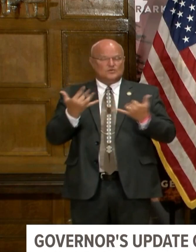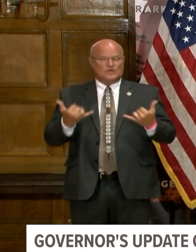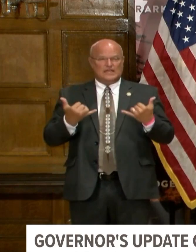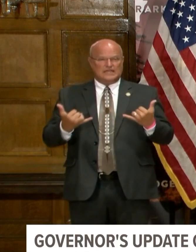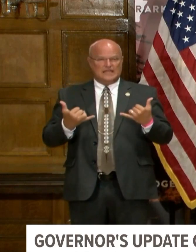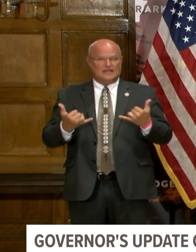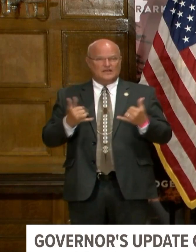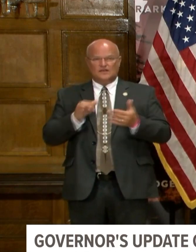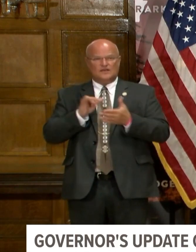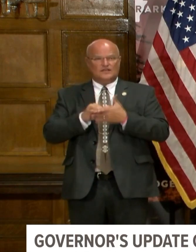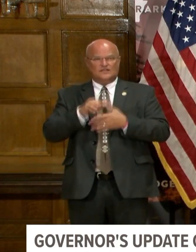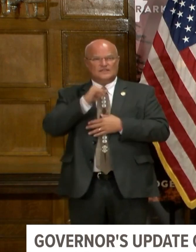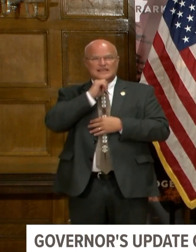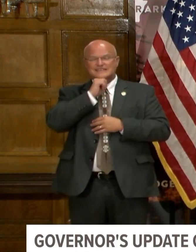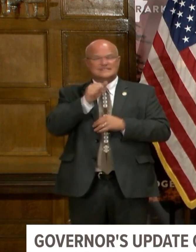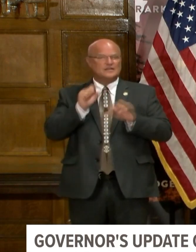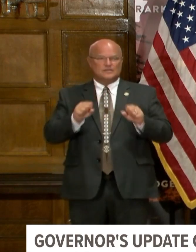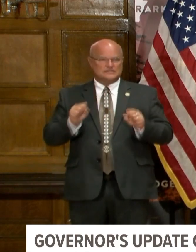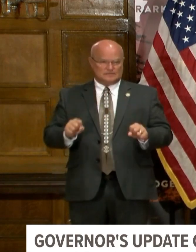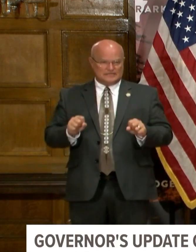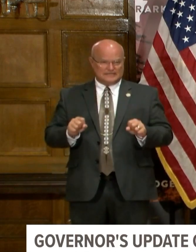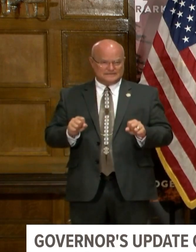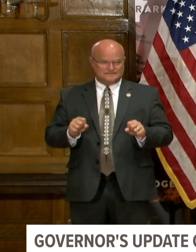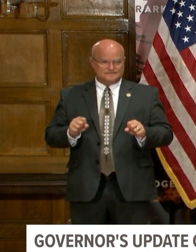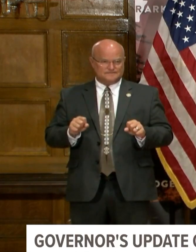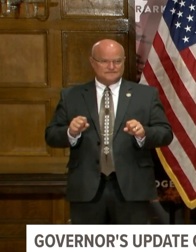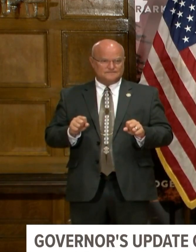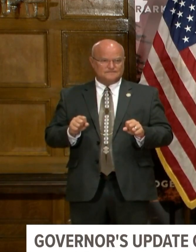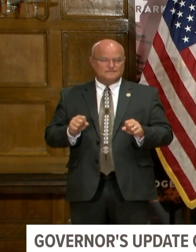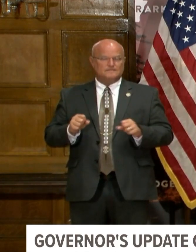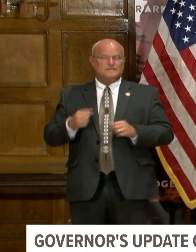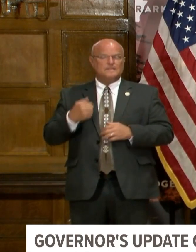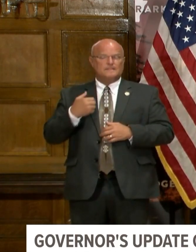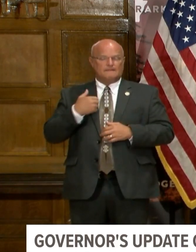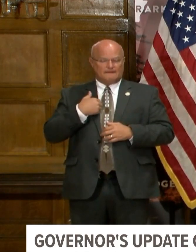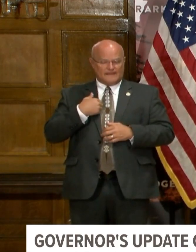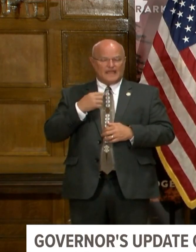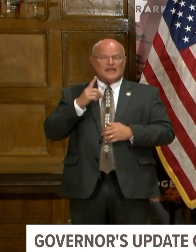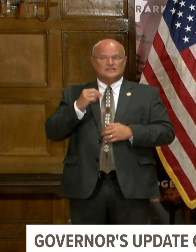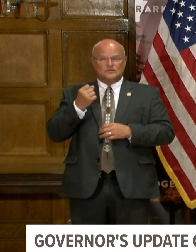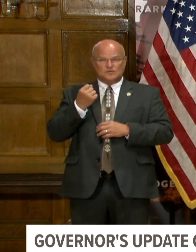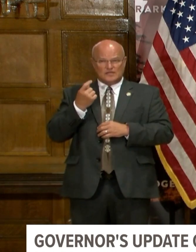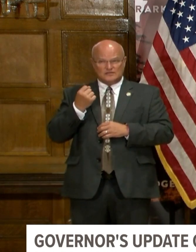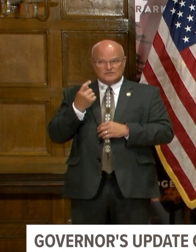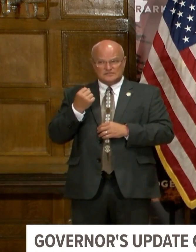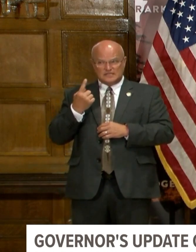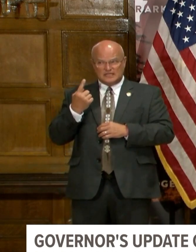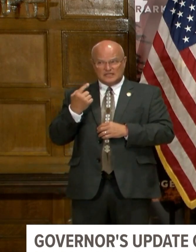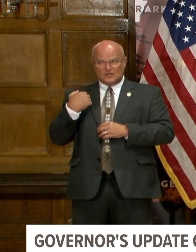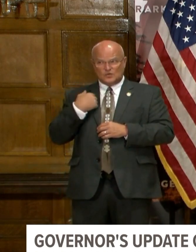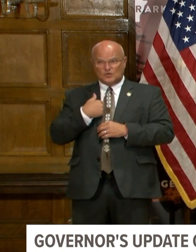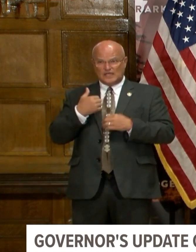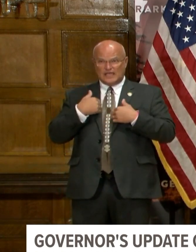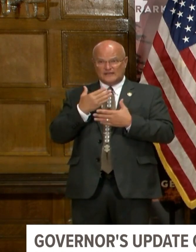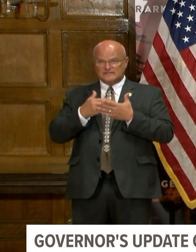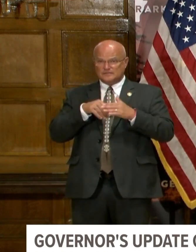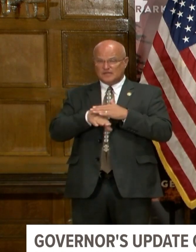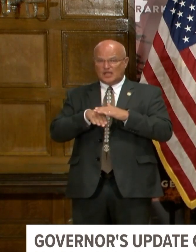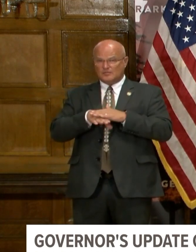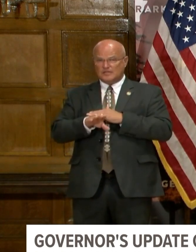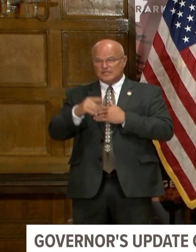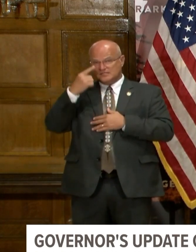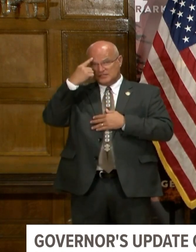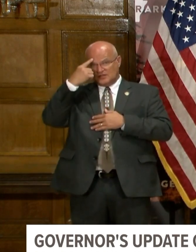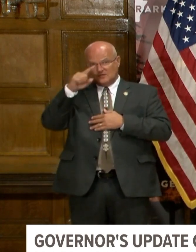regretfully, that's not a possibility. I do understand that we do have some